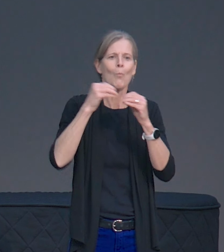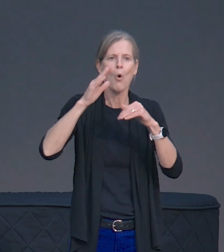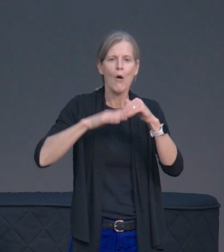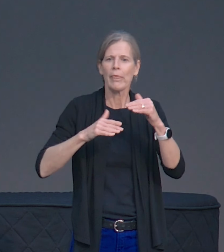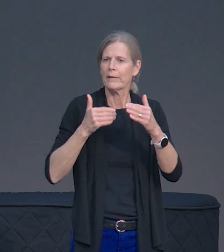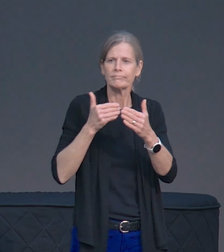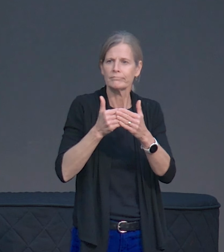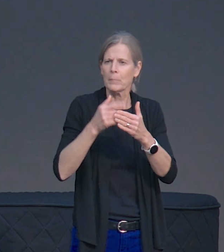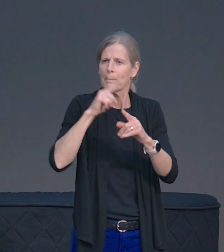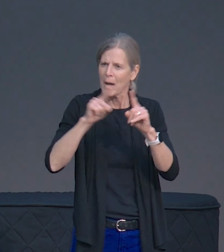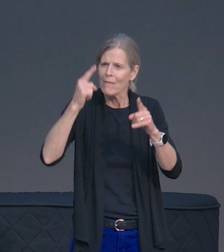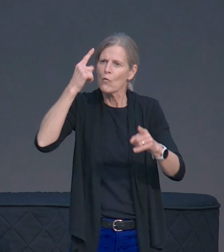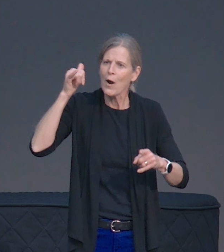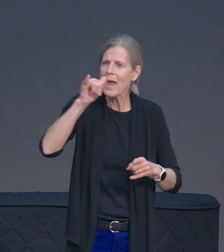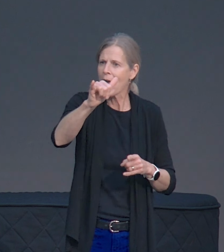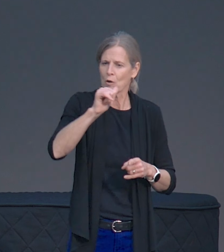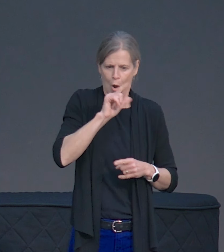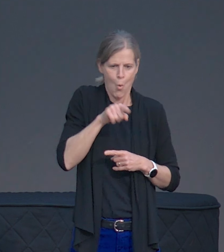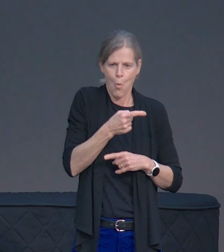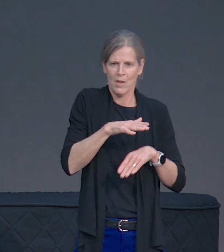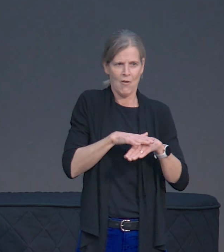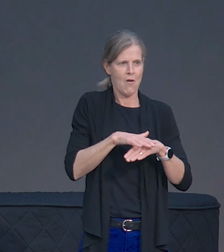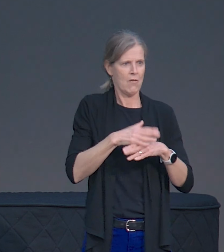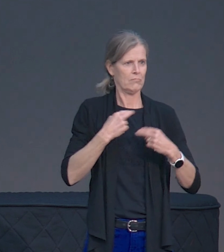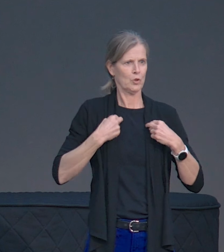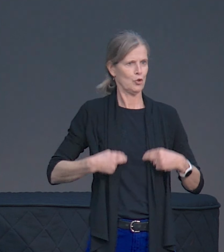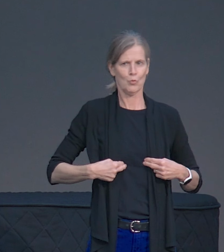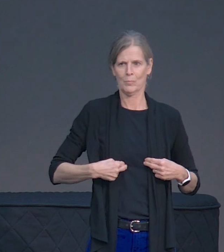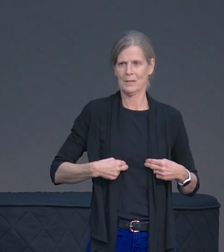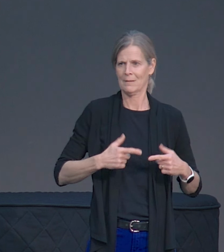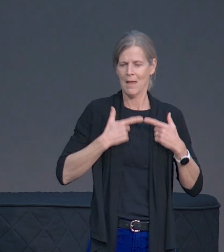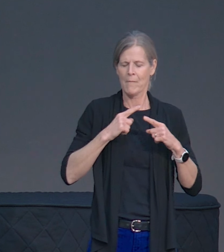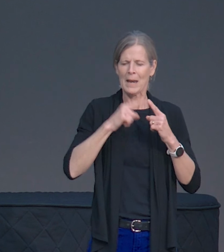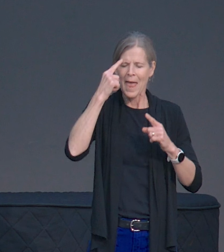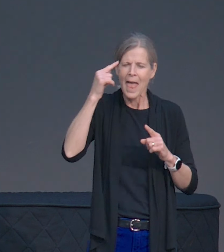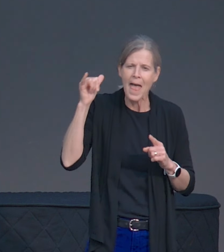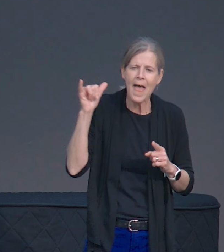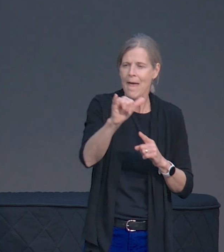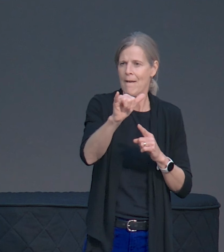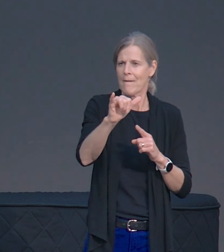Forever Ever Lasting Joys